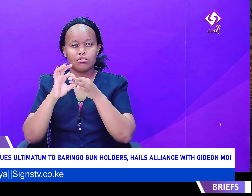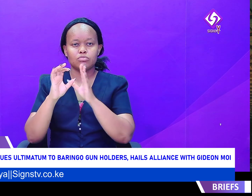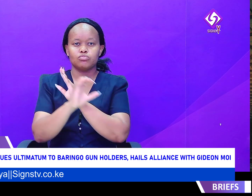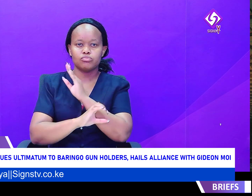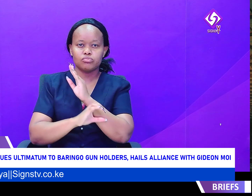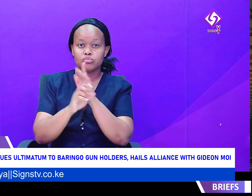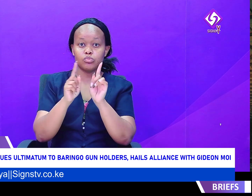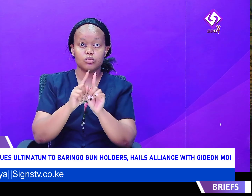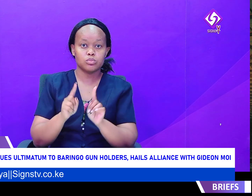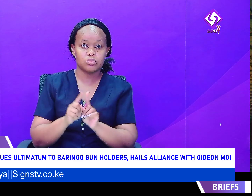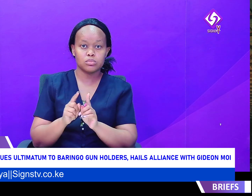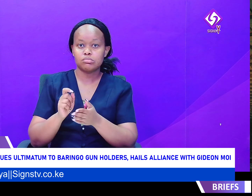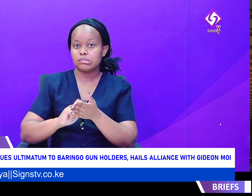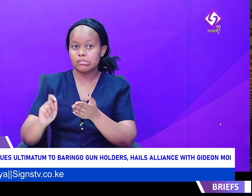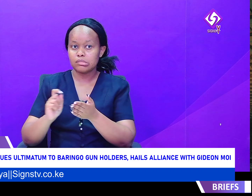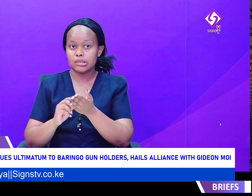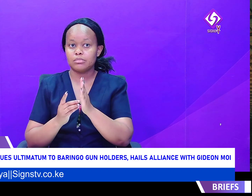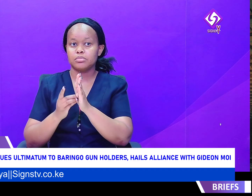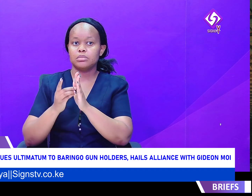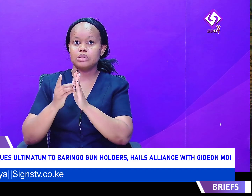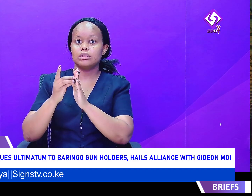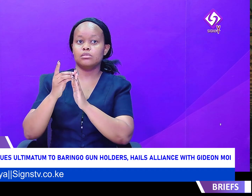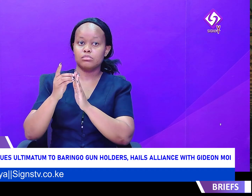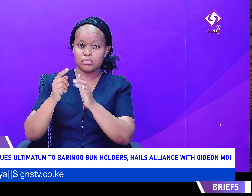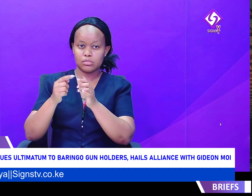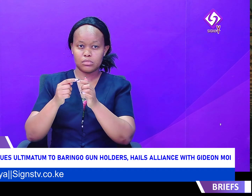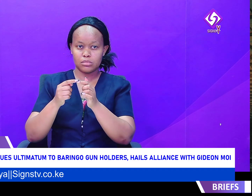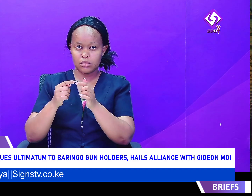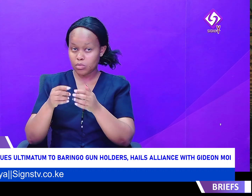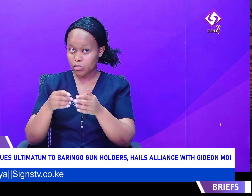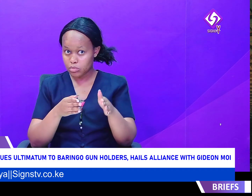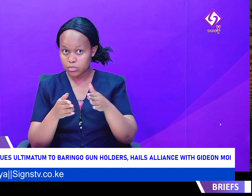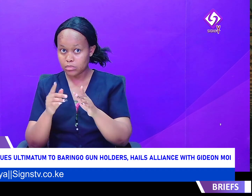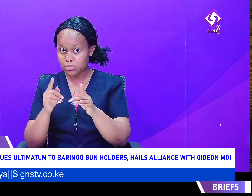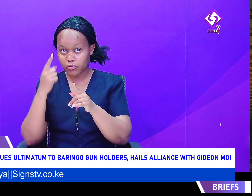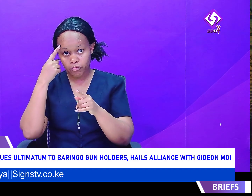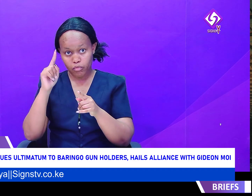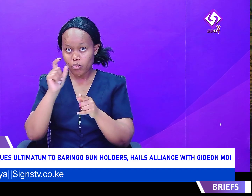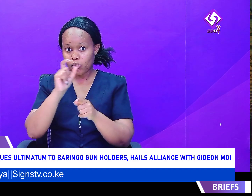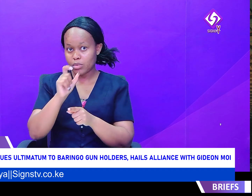that political unity between their separate sides will be the greatest uniting